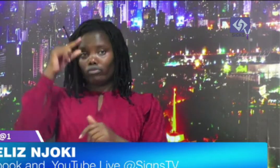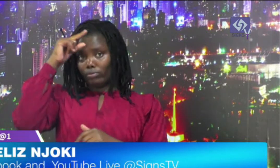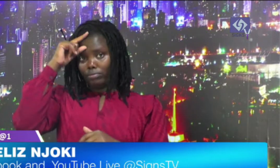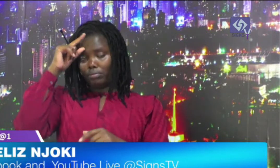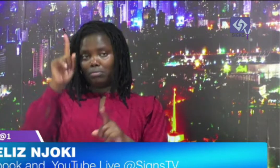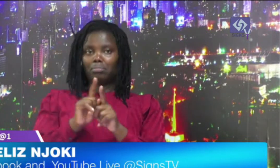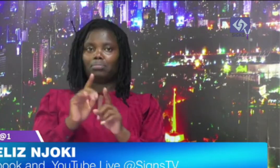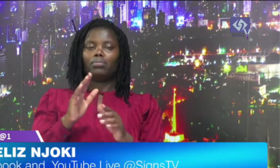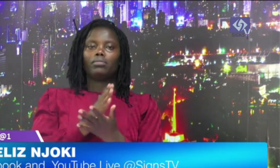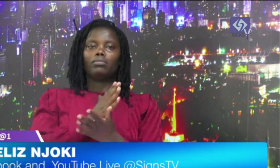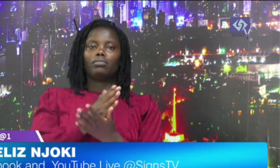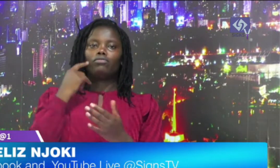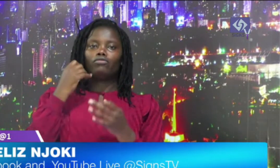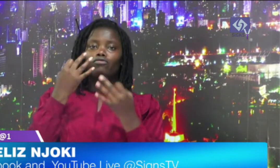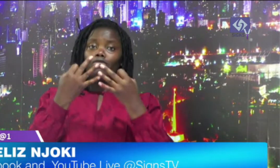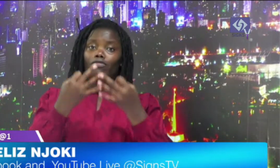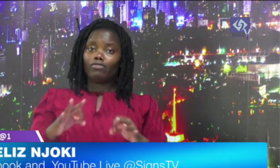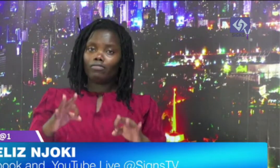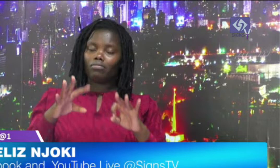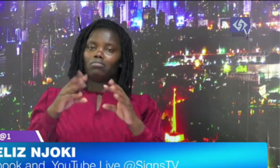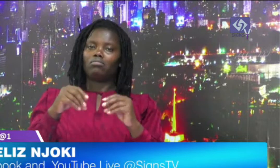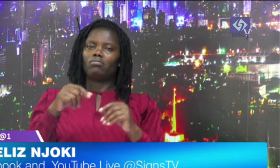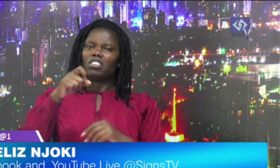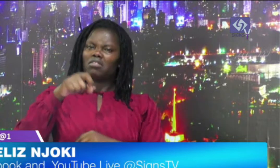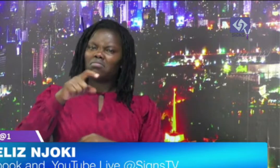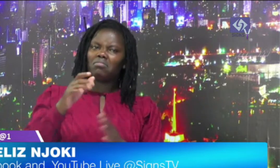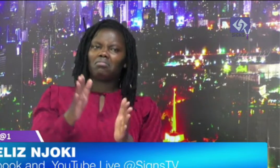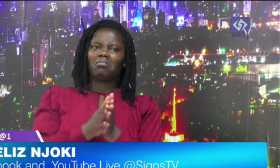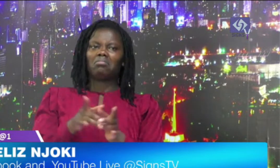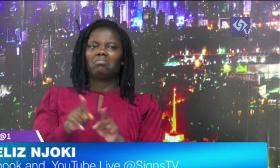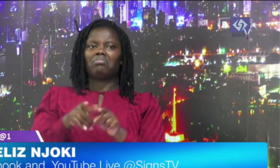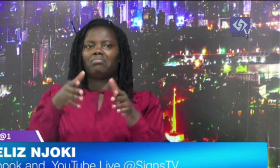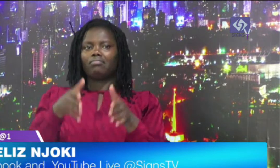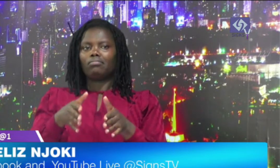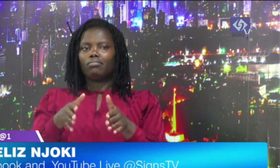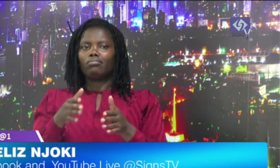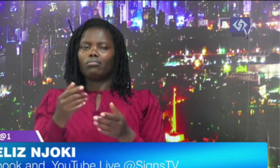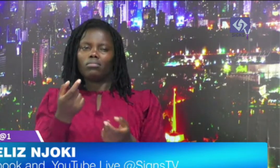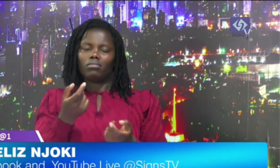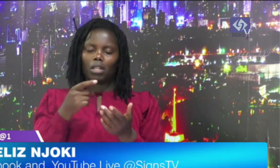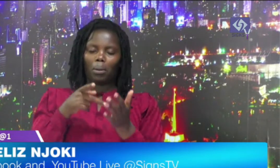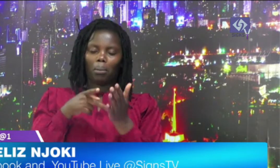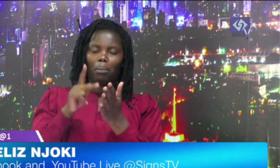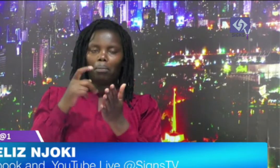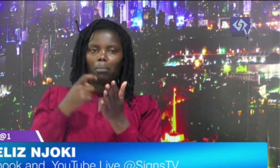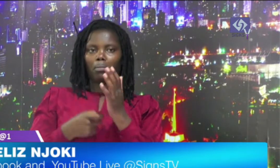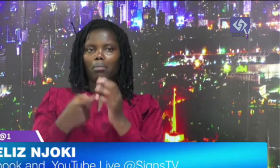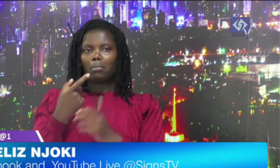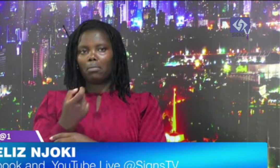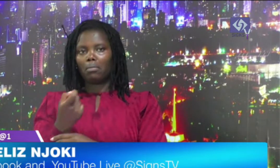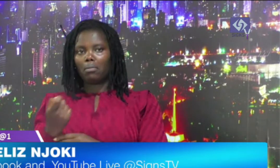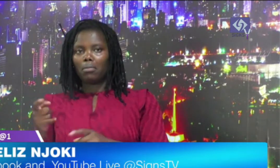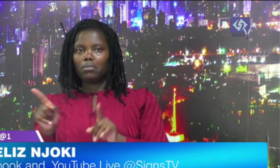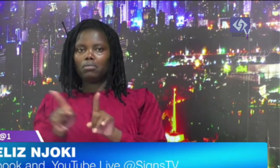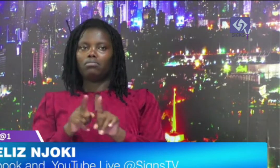supply free hybrid cotton seeds and available for subsidized fertilizers on the